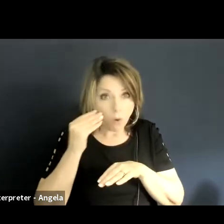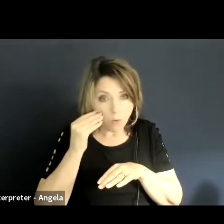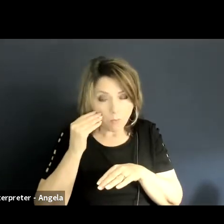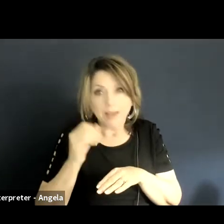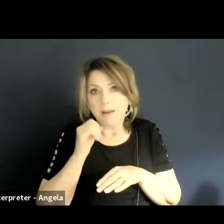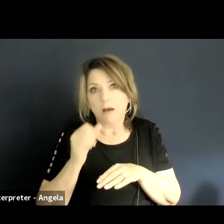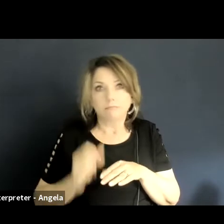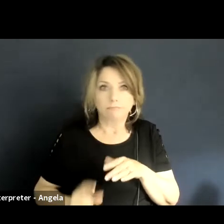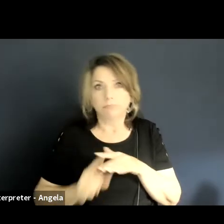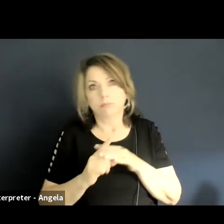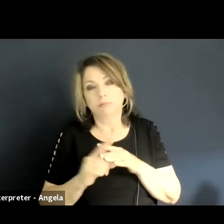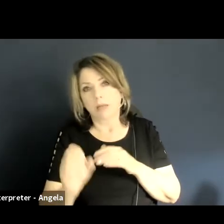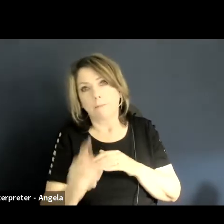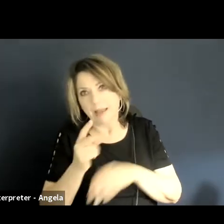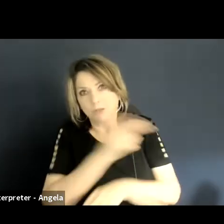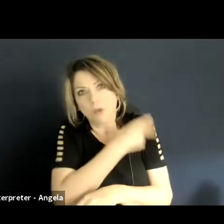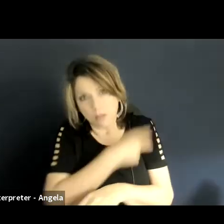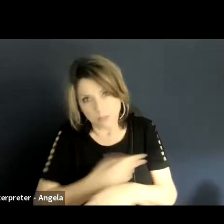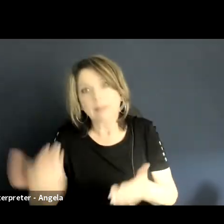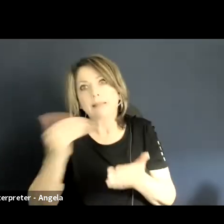for a readmit.